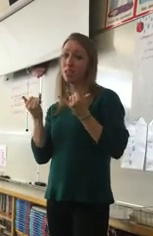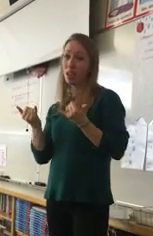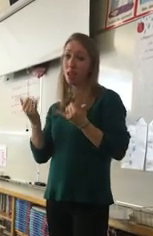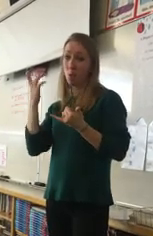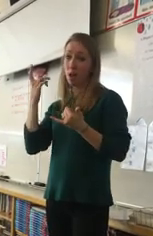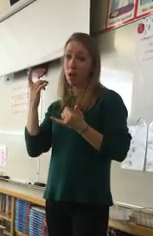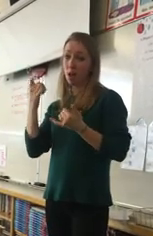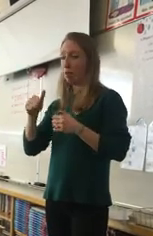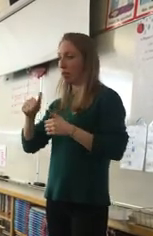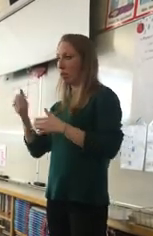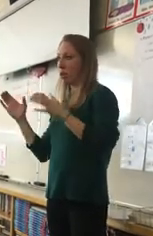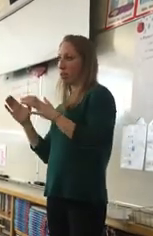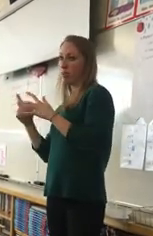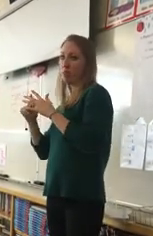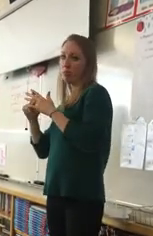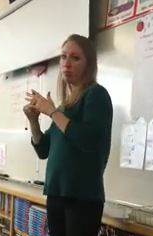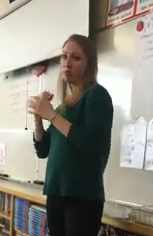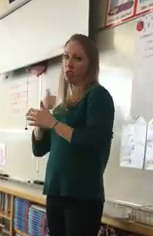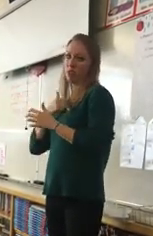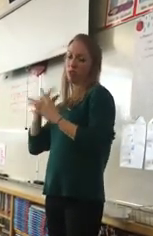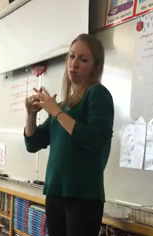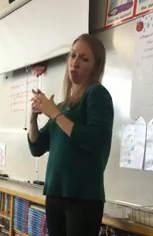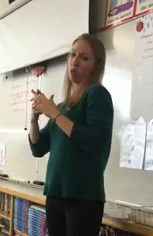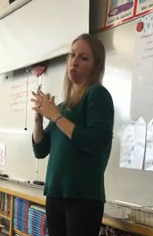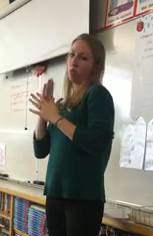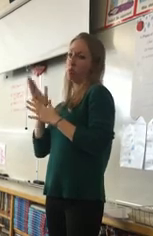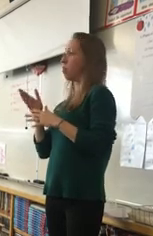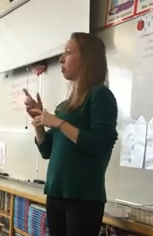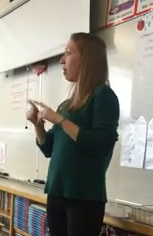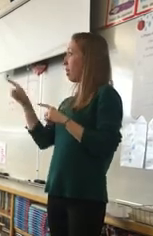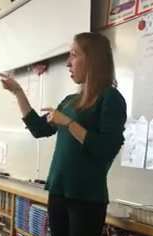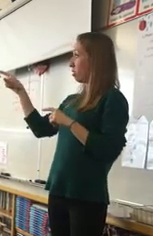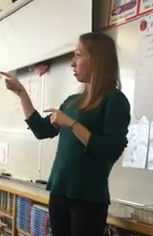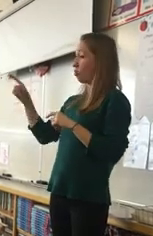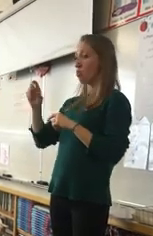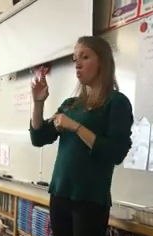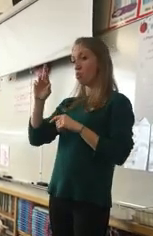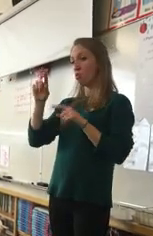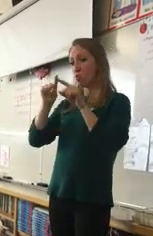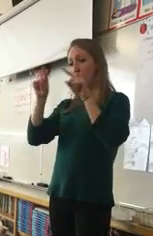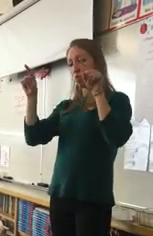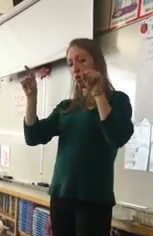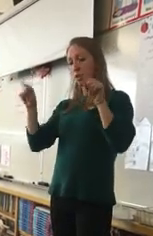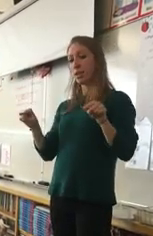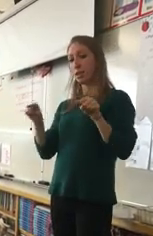self-start. But remember, this is a rectangular prism, in case you are not sure about that,